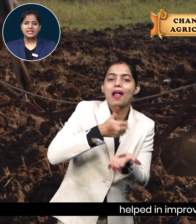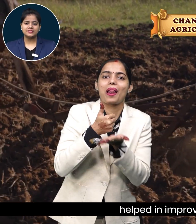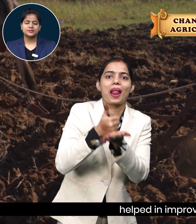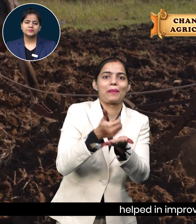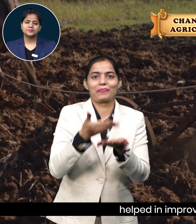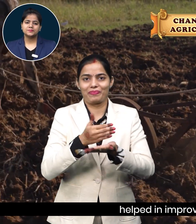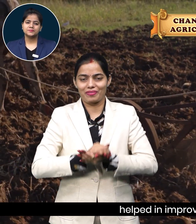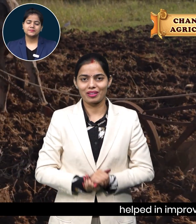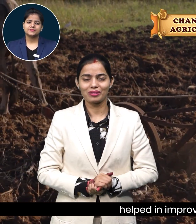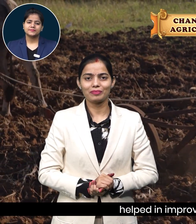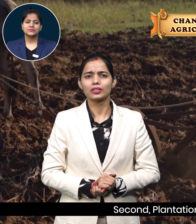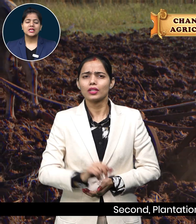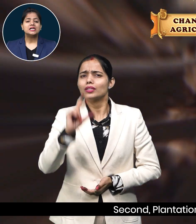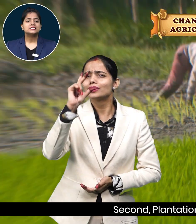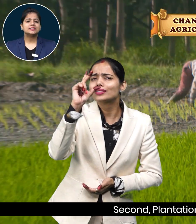crop yield.